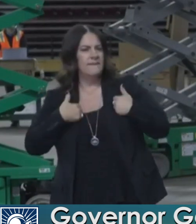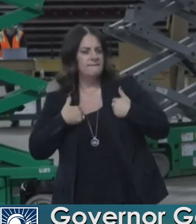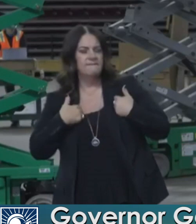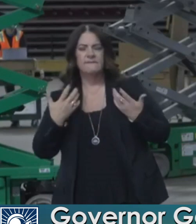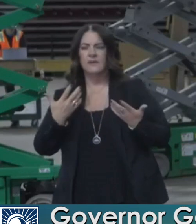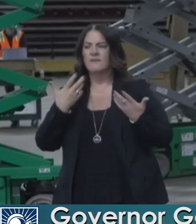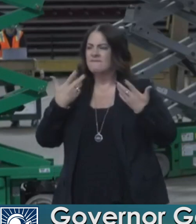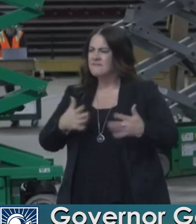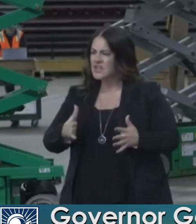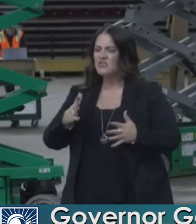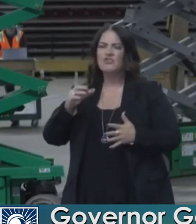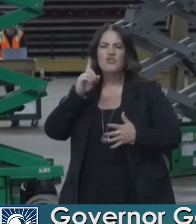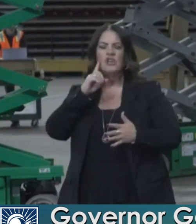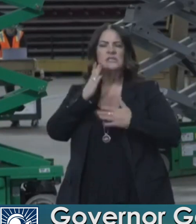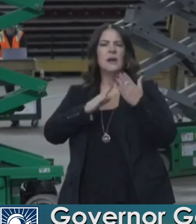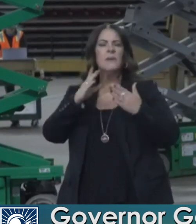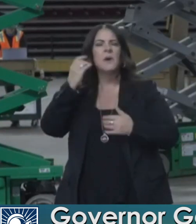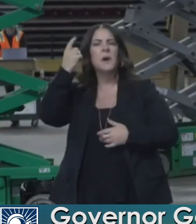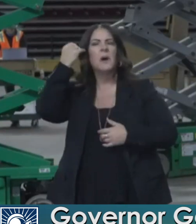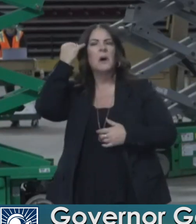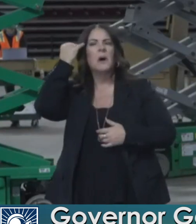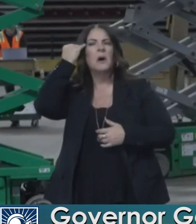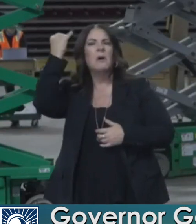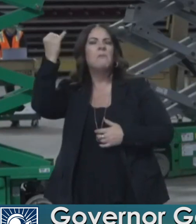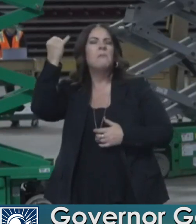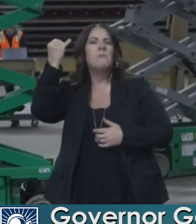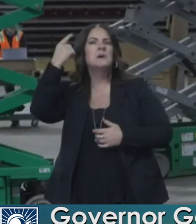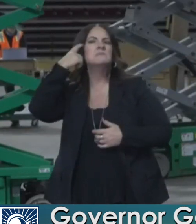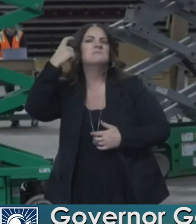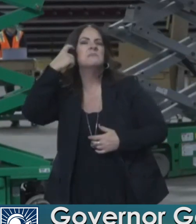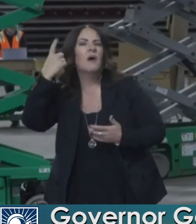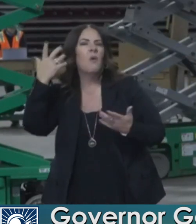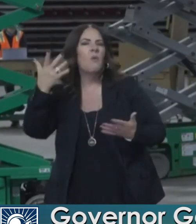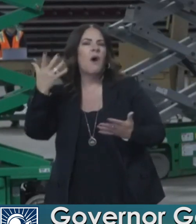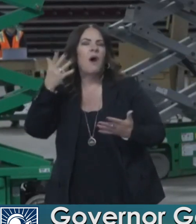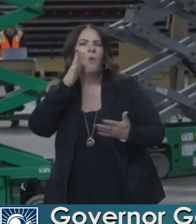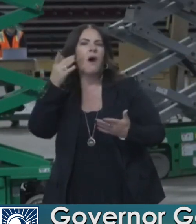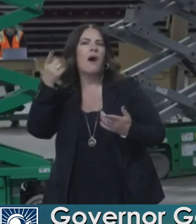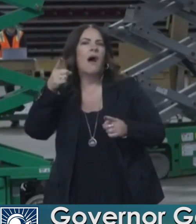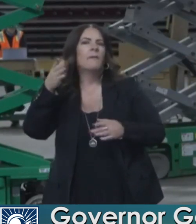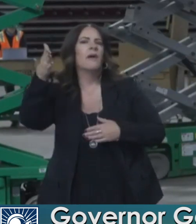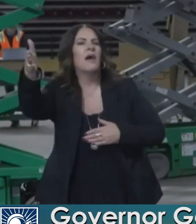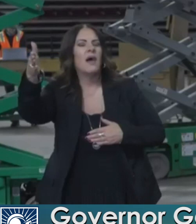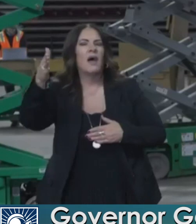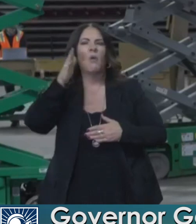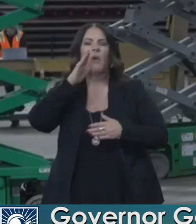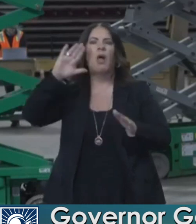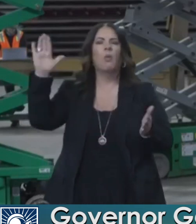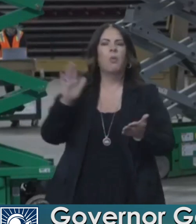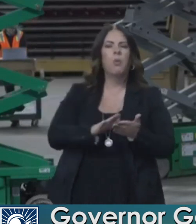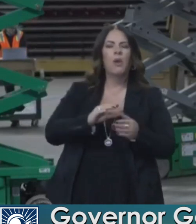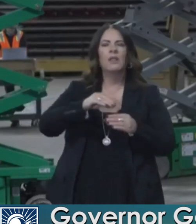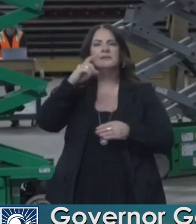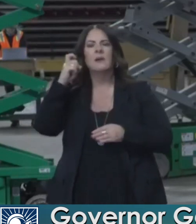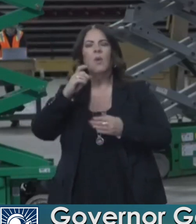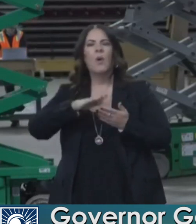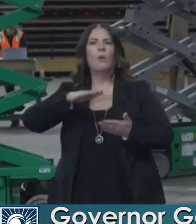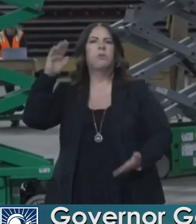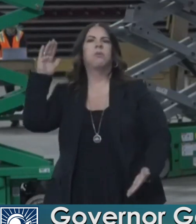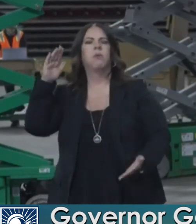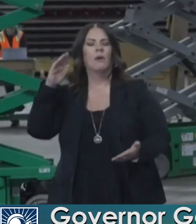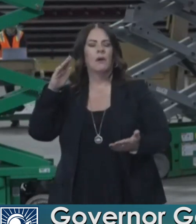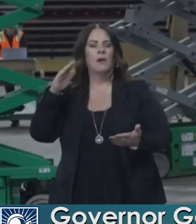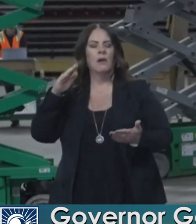we've heard people speculate about the seasonality of this virus, but it's too early based upon the information that we